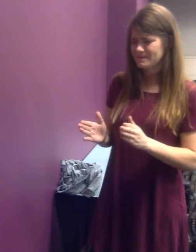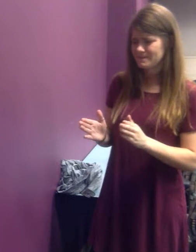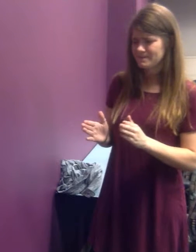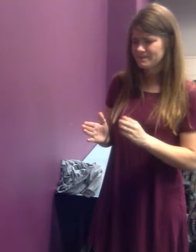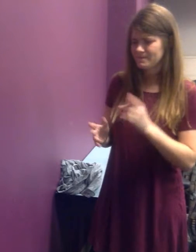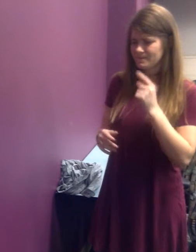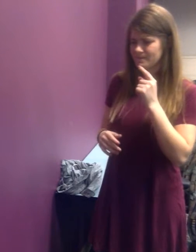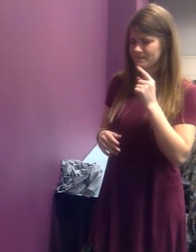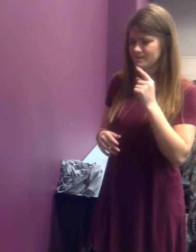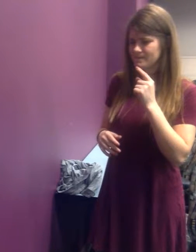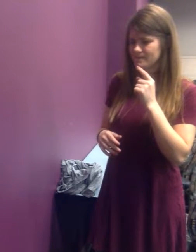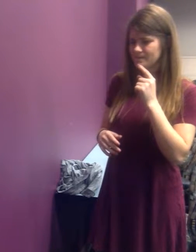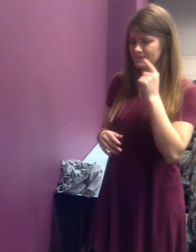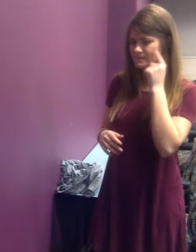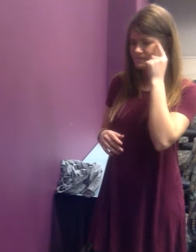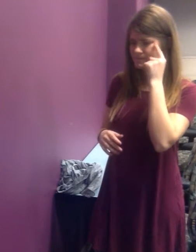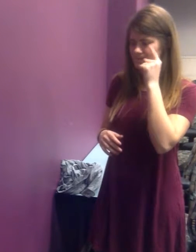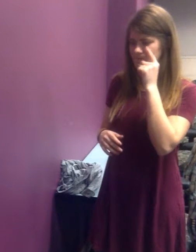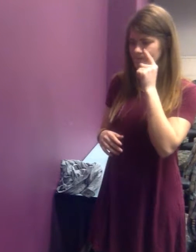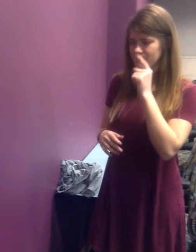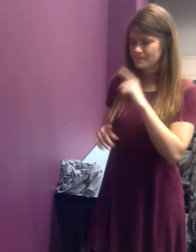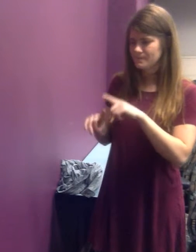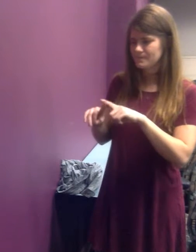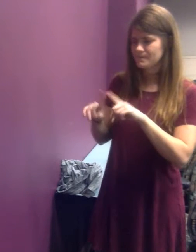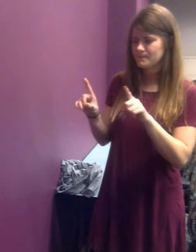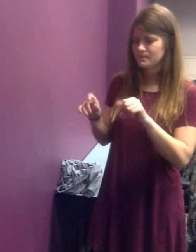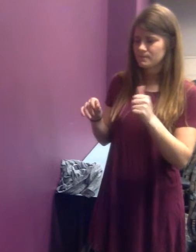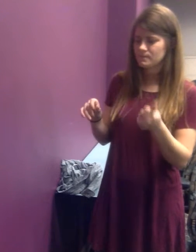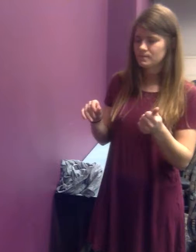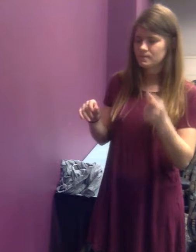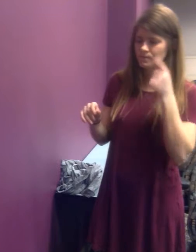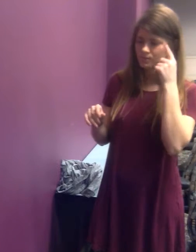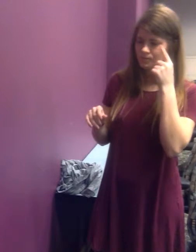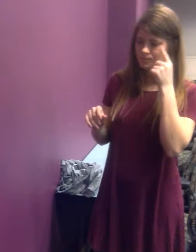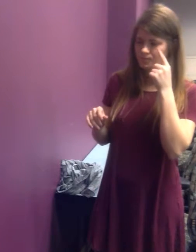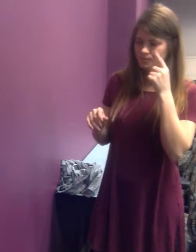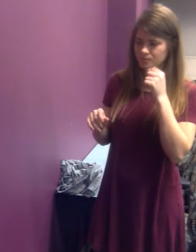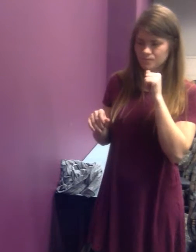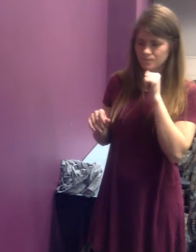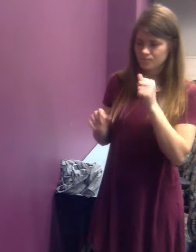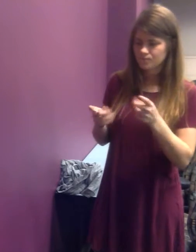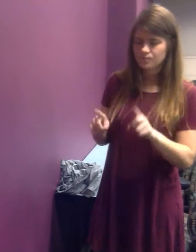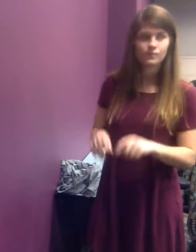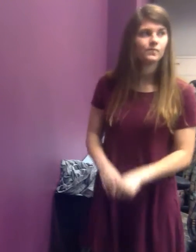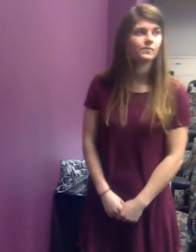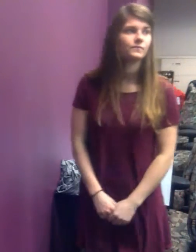contains a familiar archive of skeptic information. There's the Oregon petition, and a host of sources for people looking